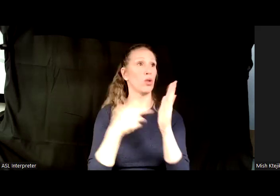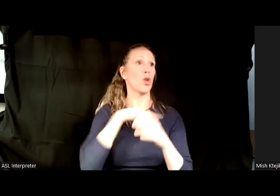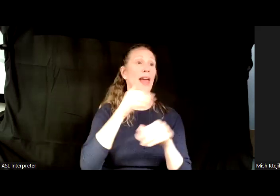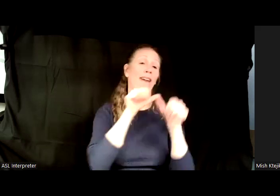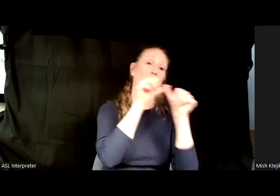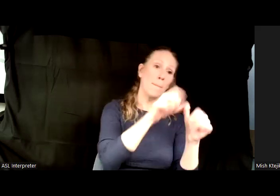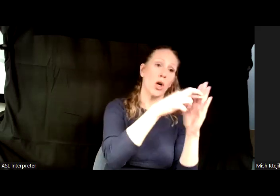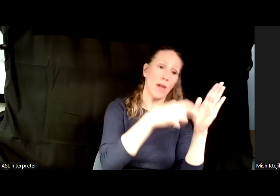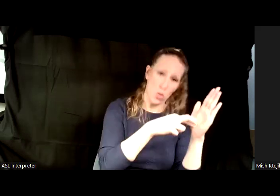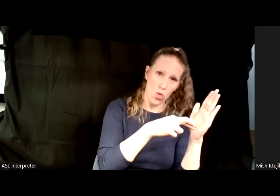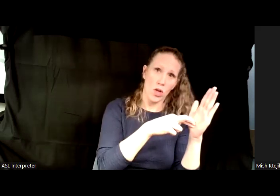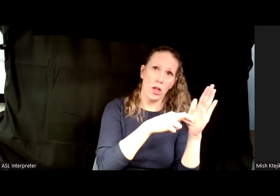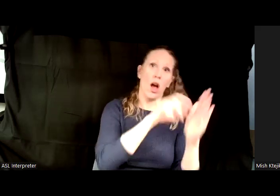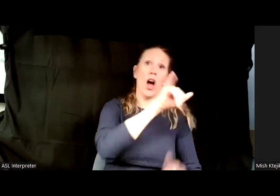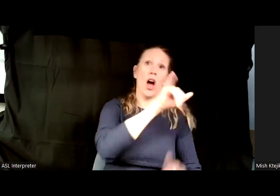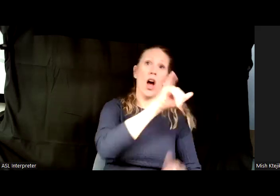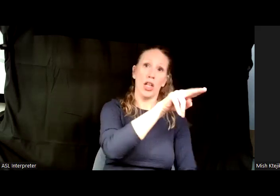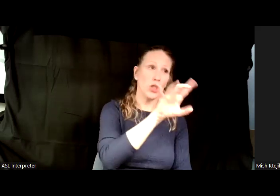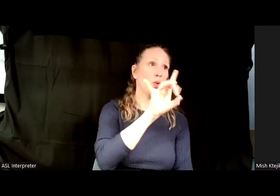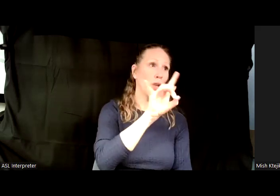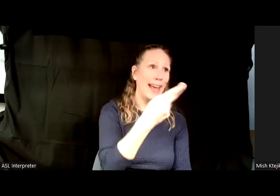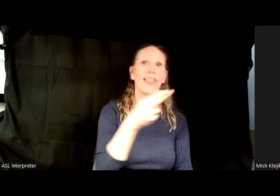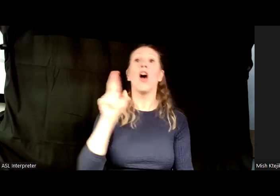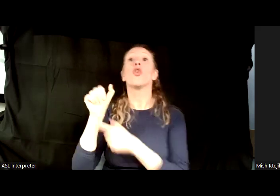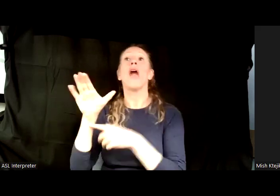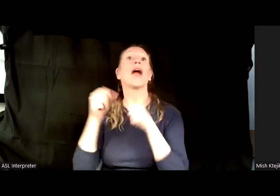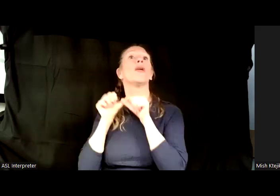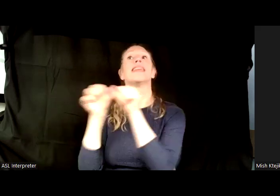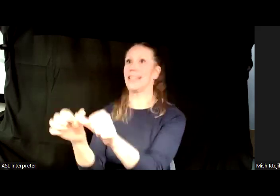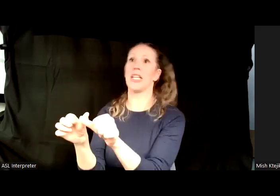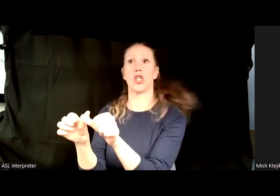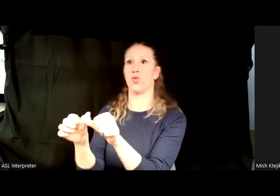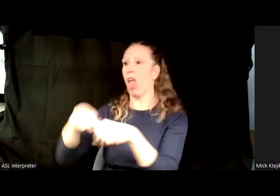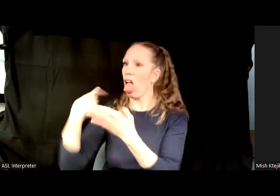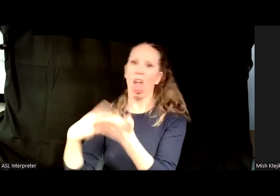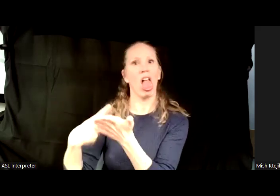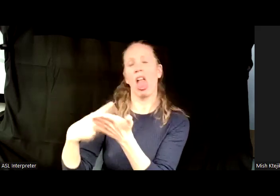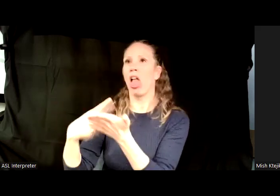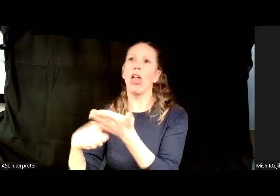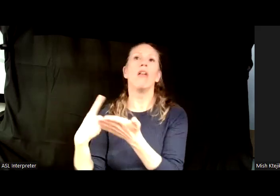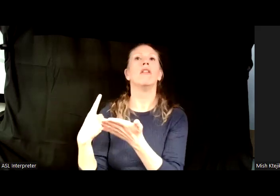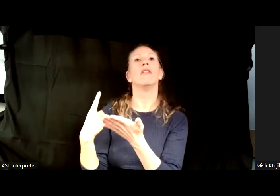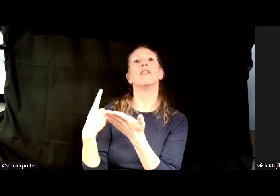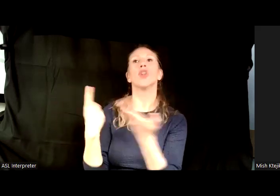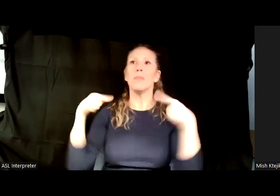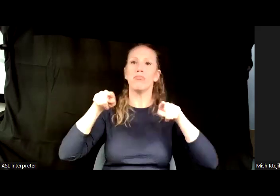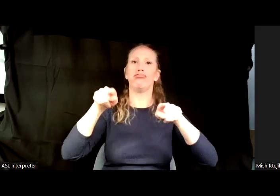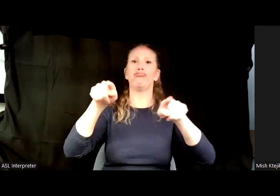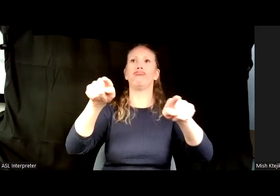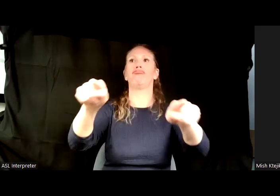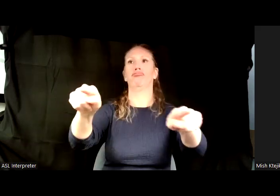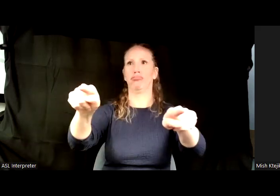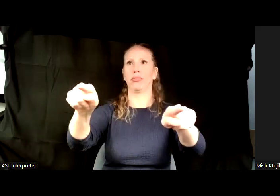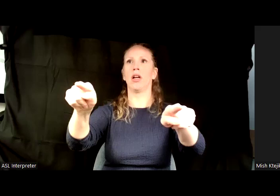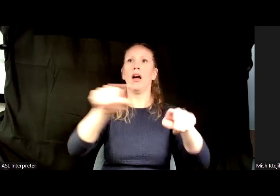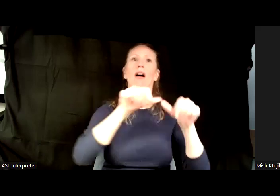permanent rule on committee. The RAC would still be going. So it'd be moving simultaneously,